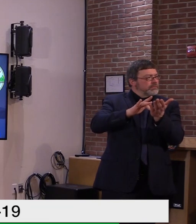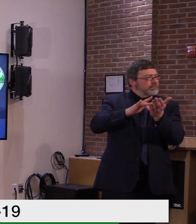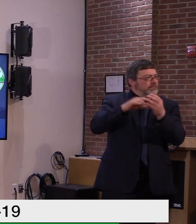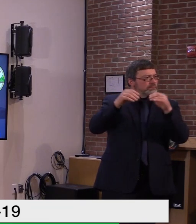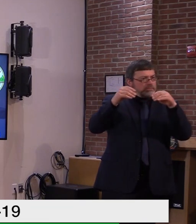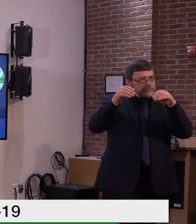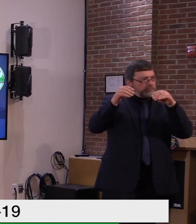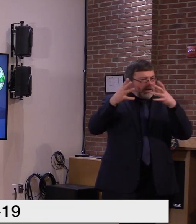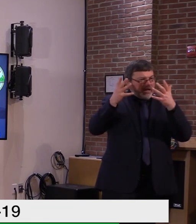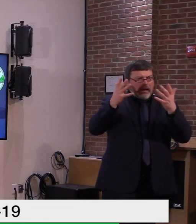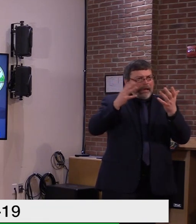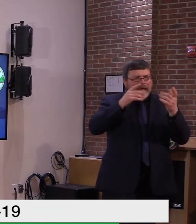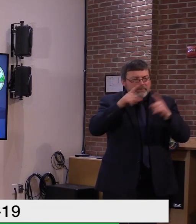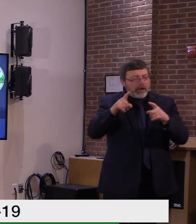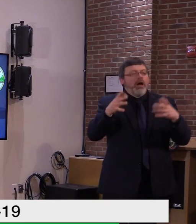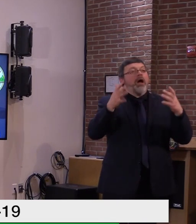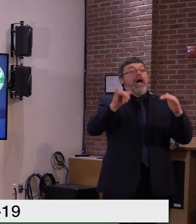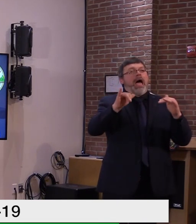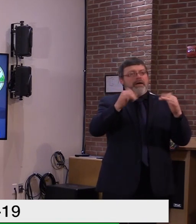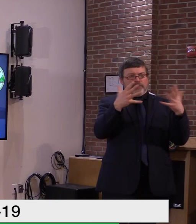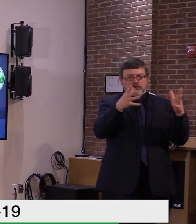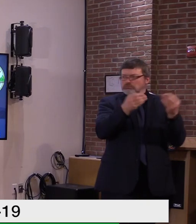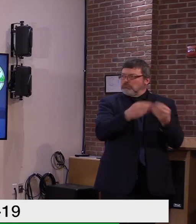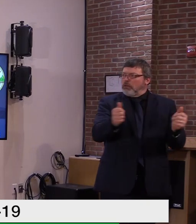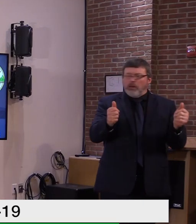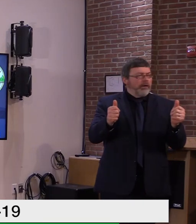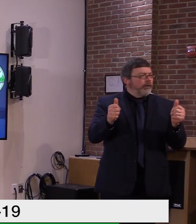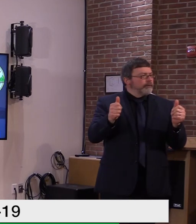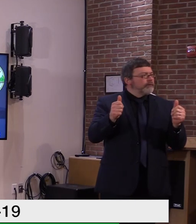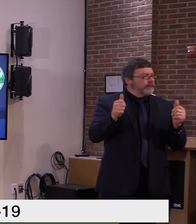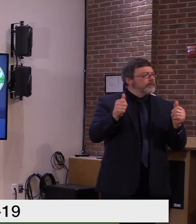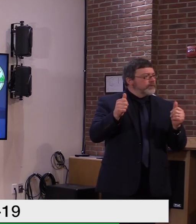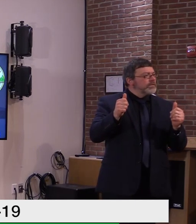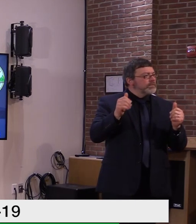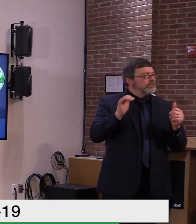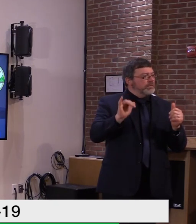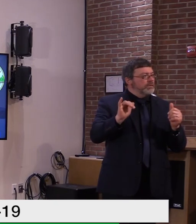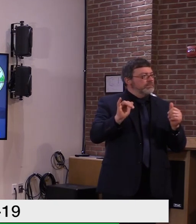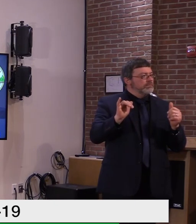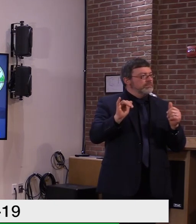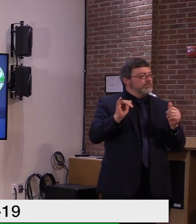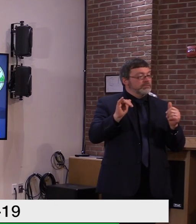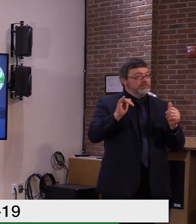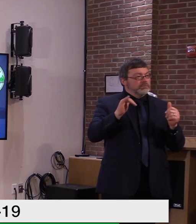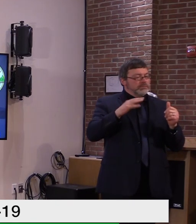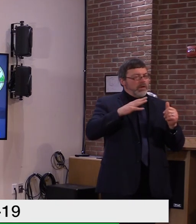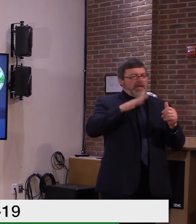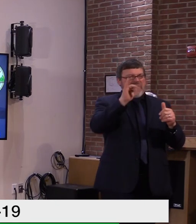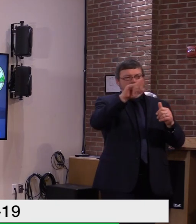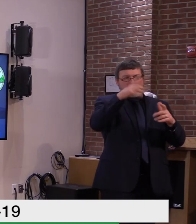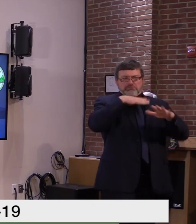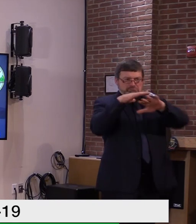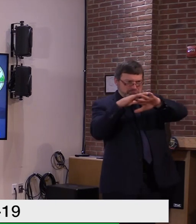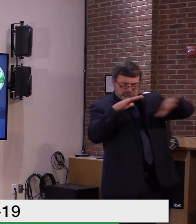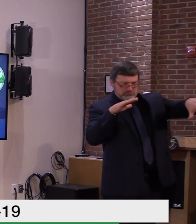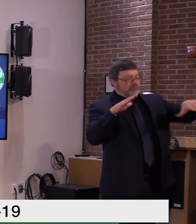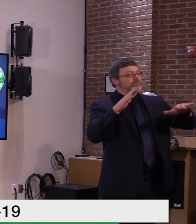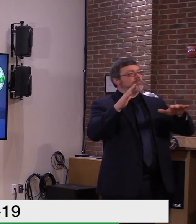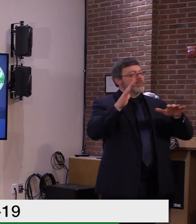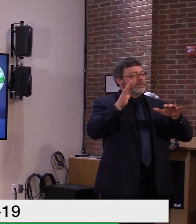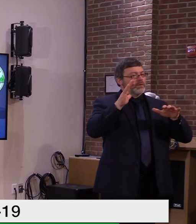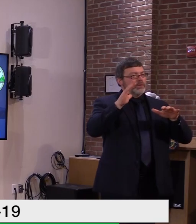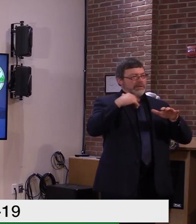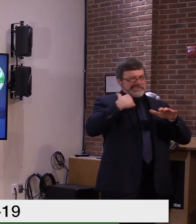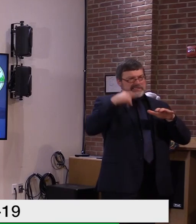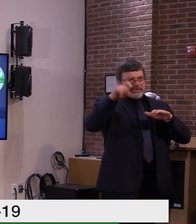today, just wondering, for some unknown reason, the state of Vermont chose, again, to hide another significant outbreak from